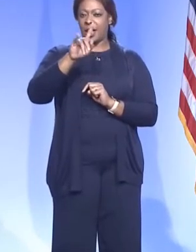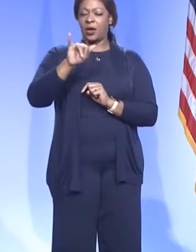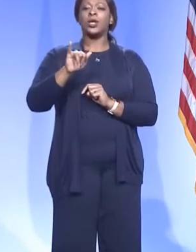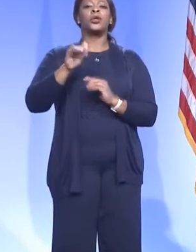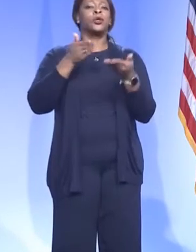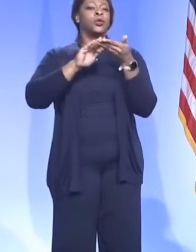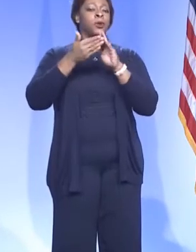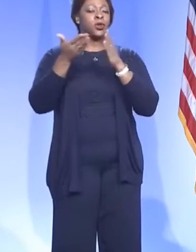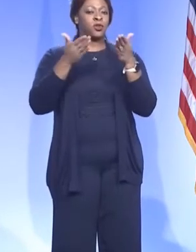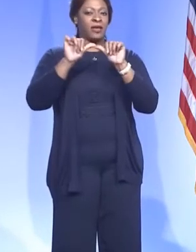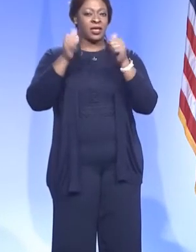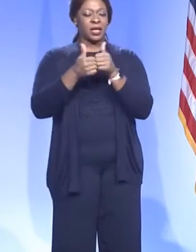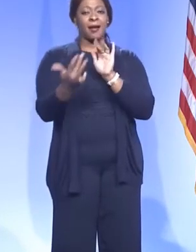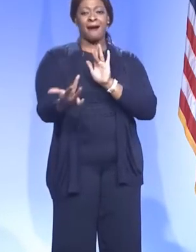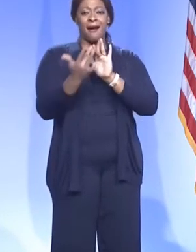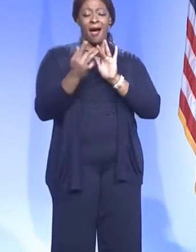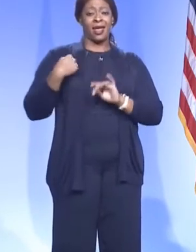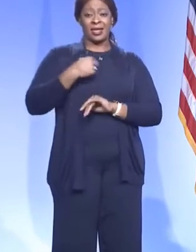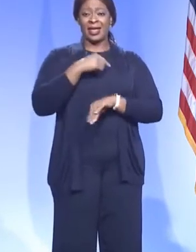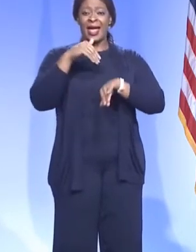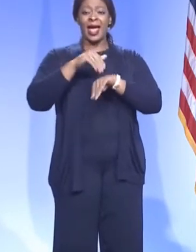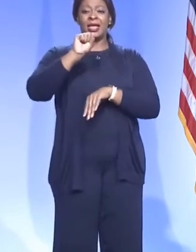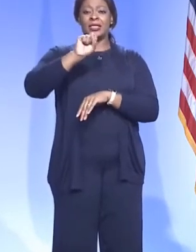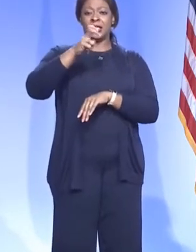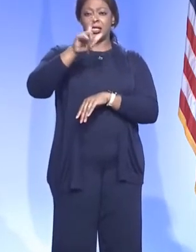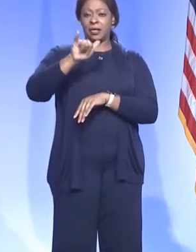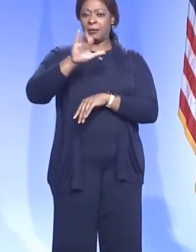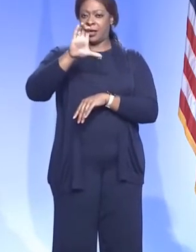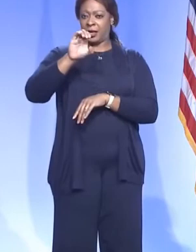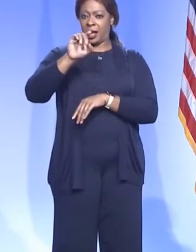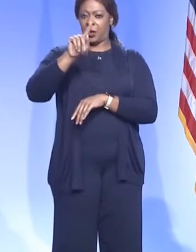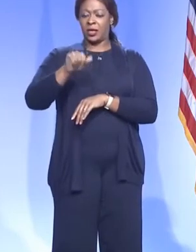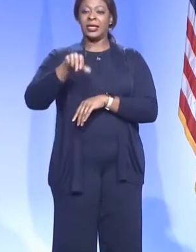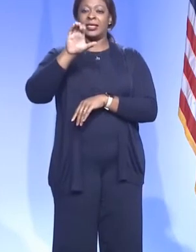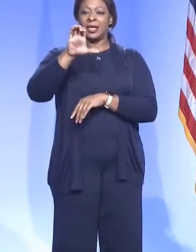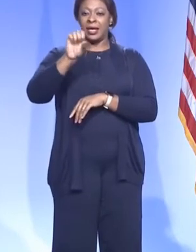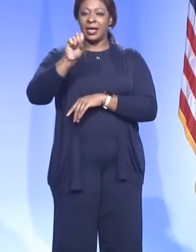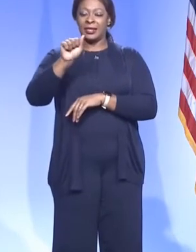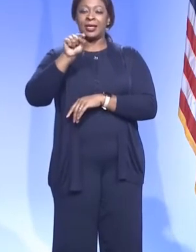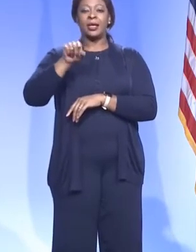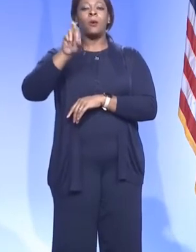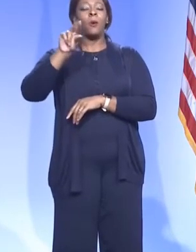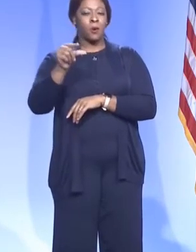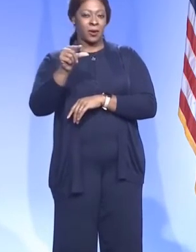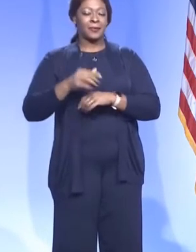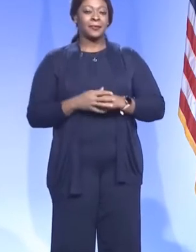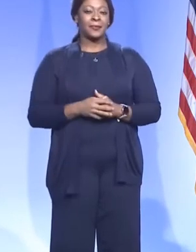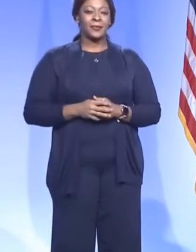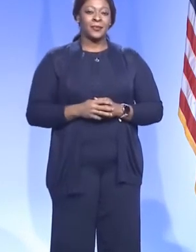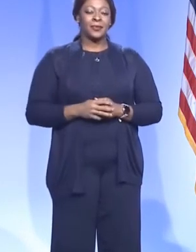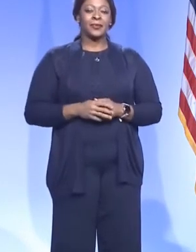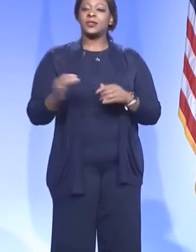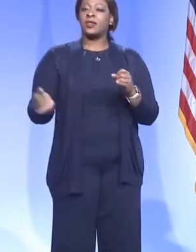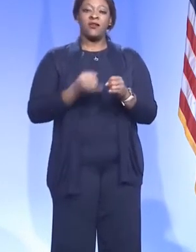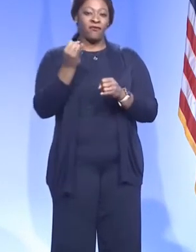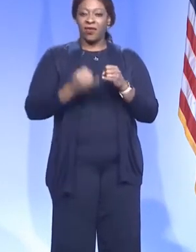on. If you still need help outside of the payment arrangements, of course, we want you to contact MIFA